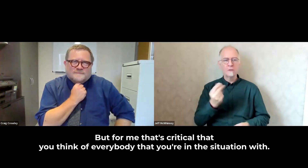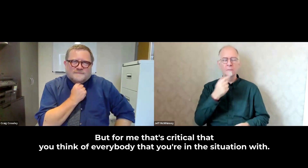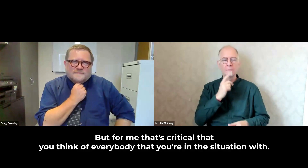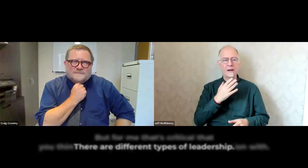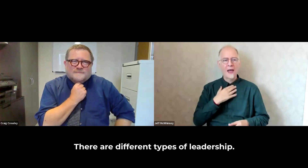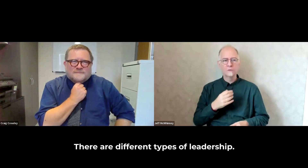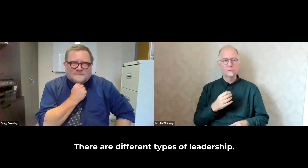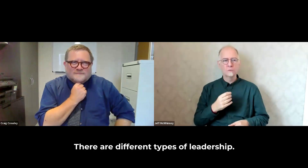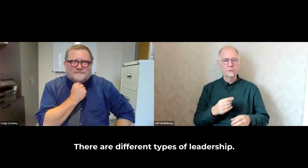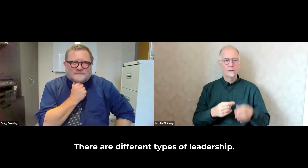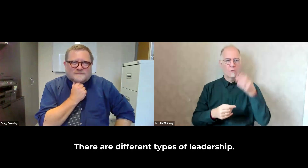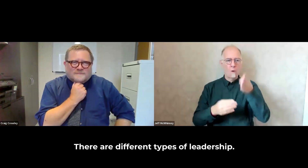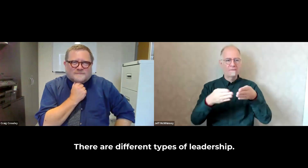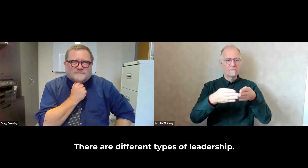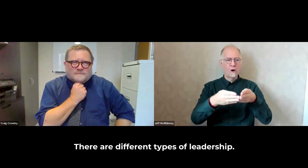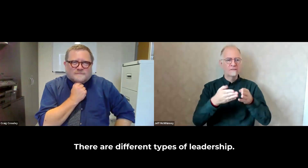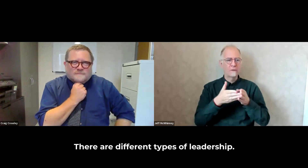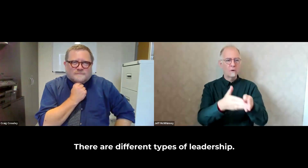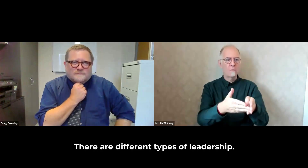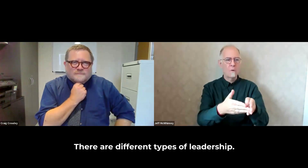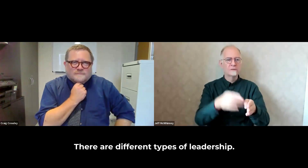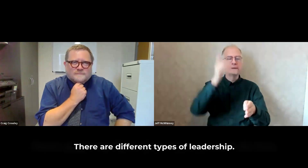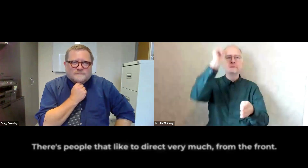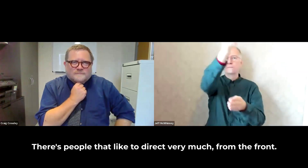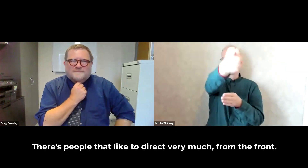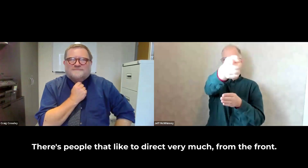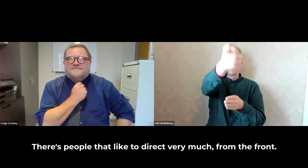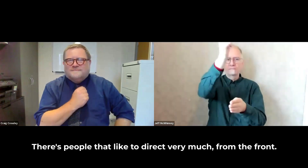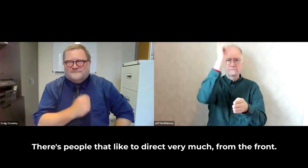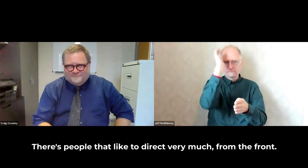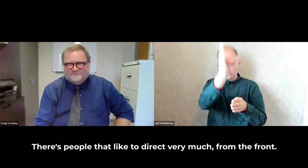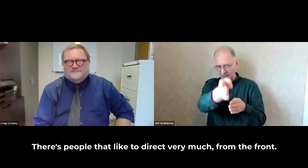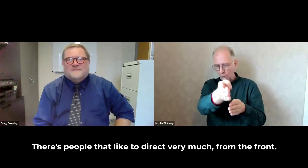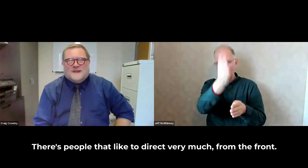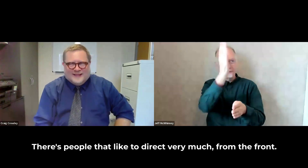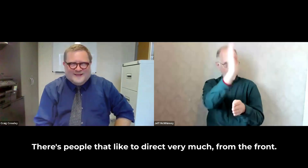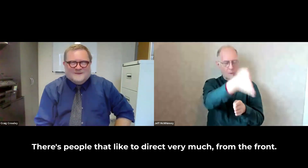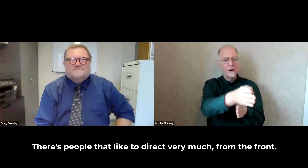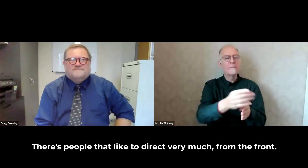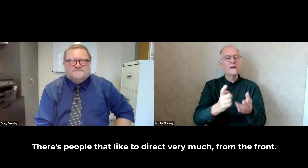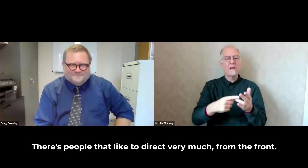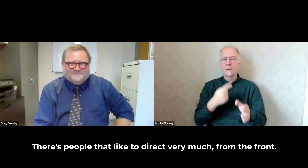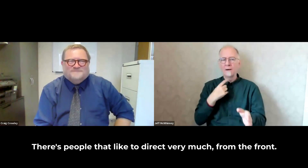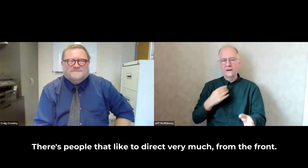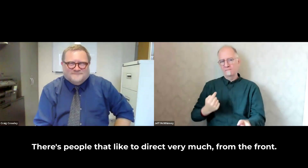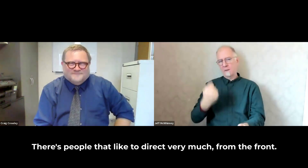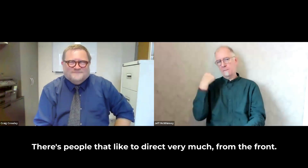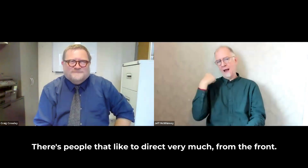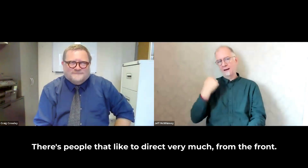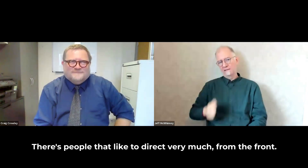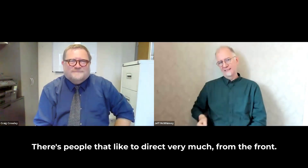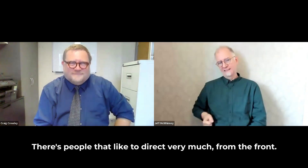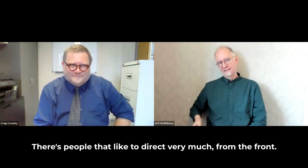situation with. There obviously are different types of leadership. There's people that like to, direct very